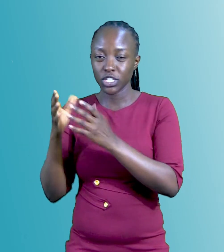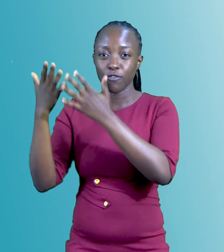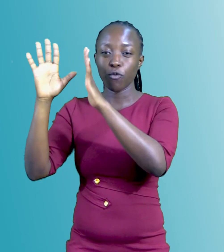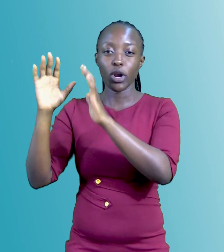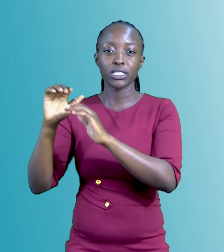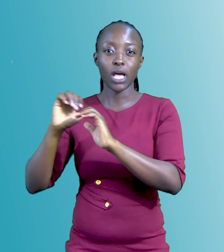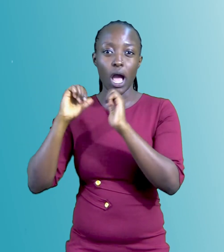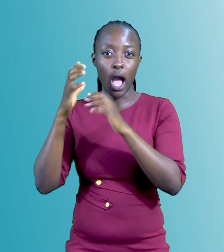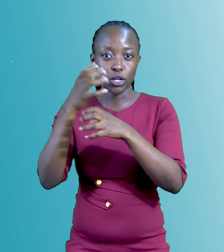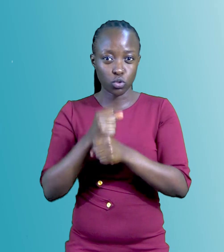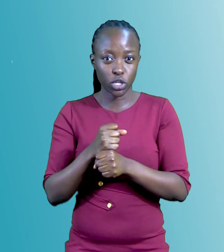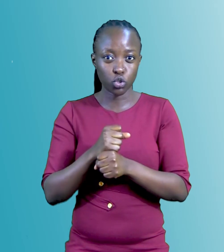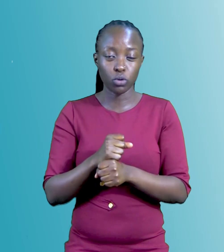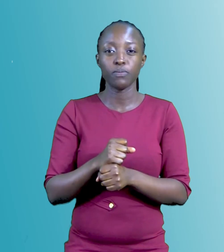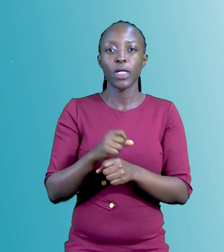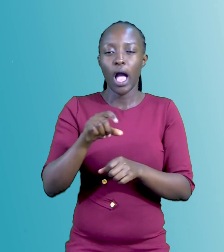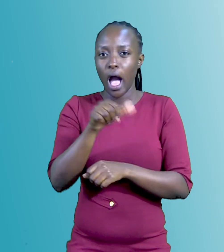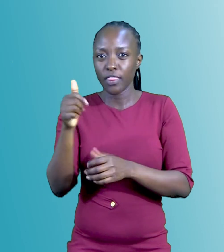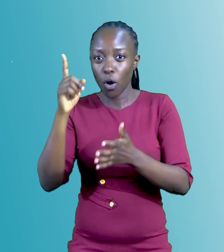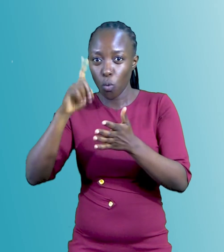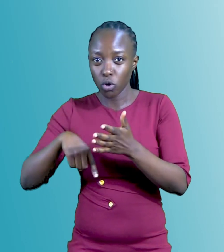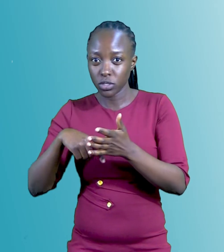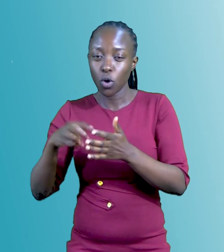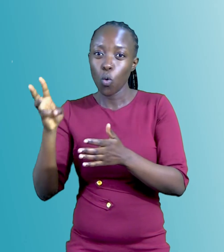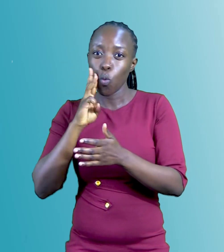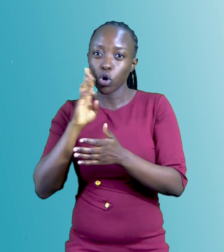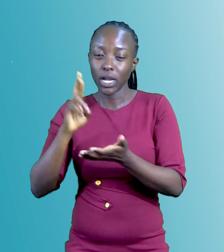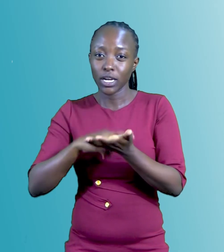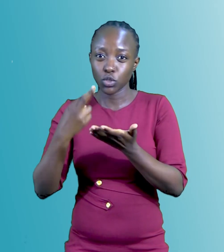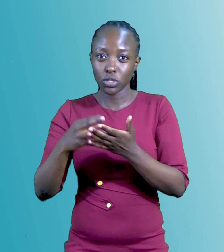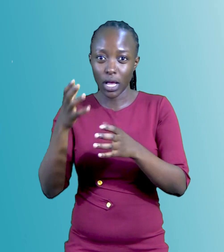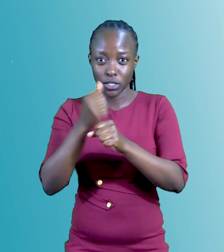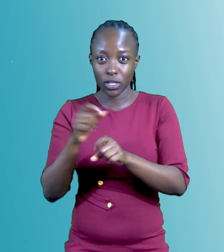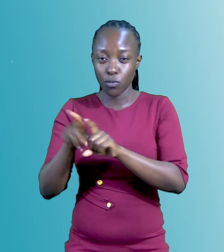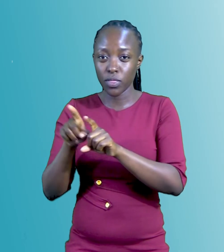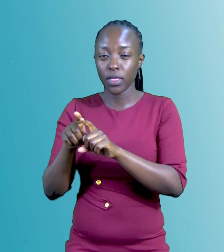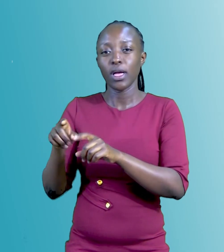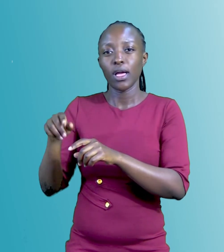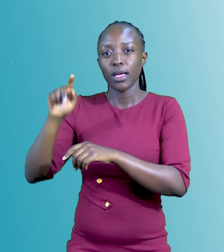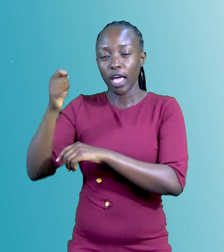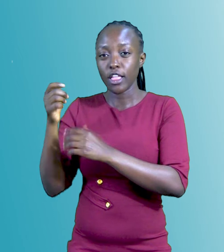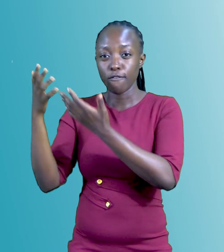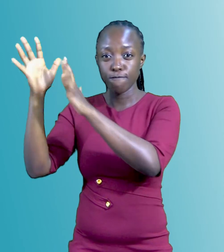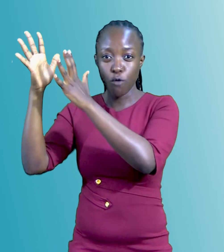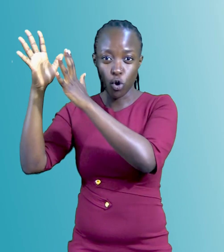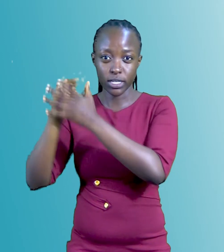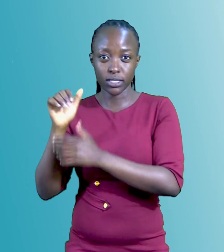Resources Authority, WRA, and Kenya Forest Service, KFS. The charges for these services are free.